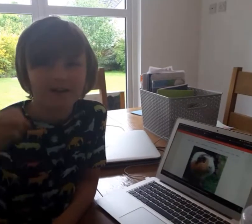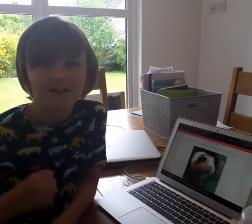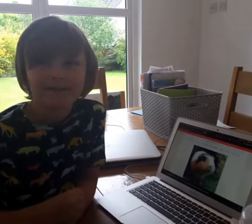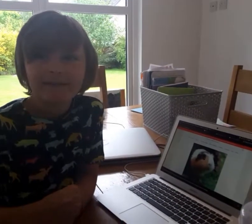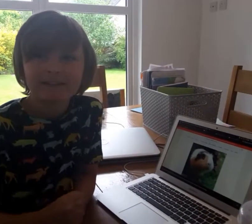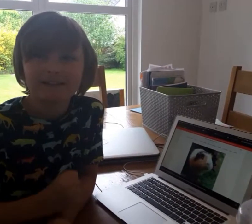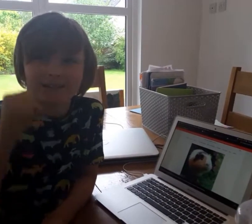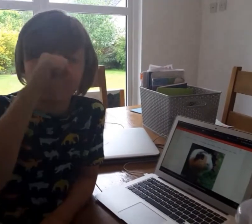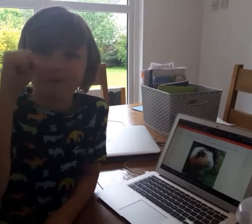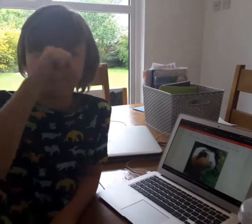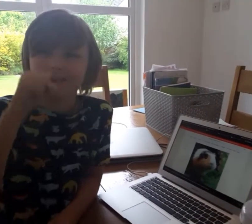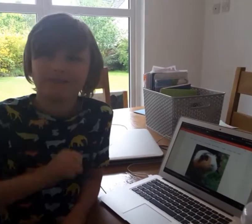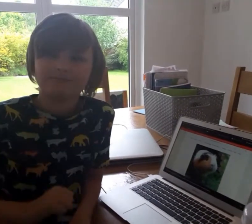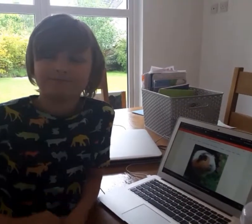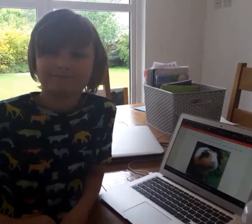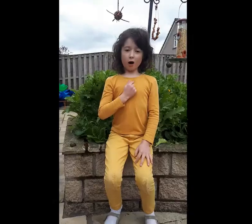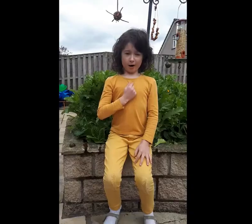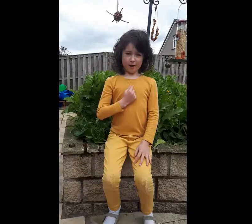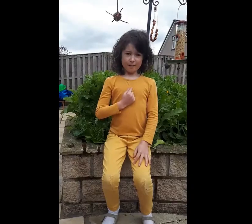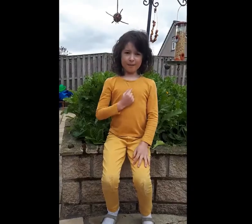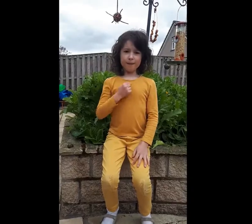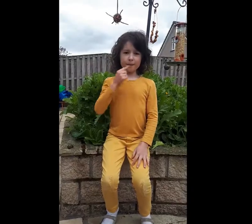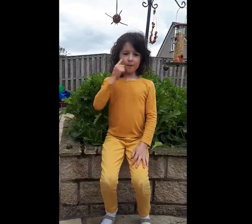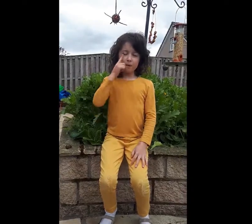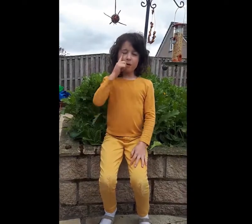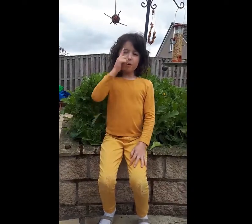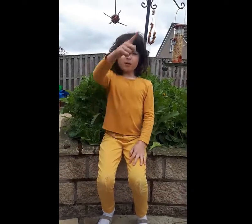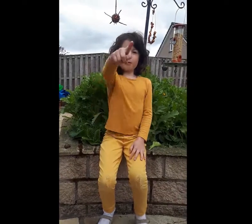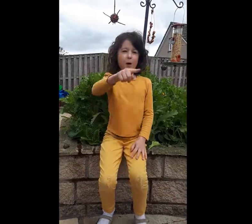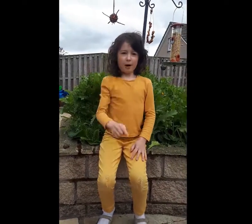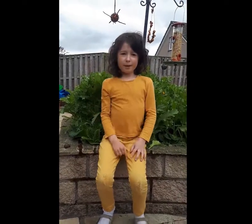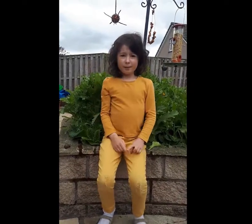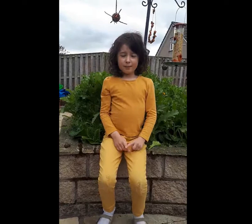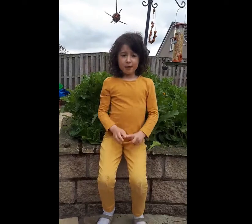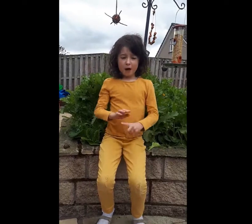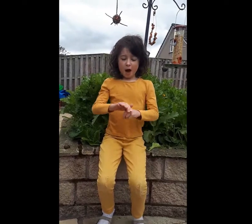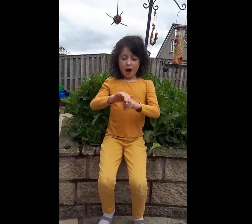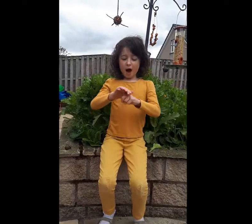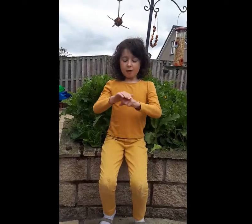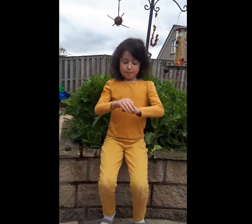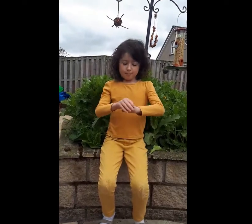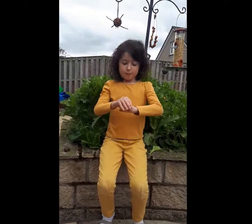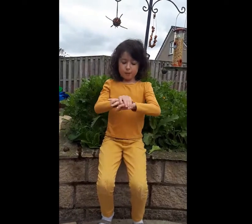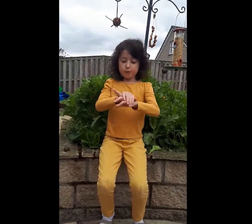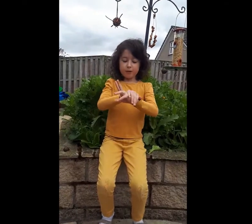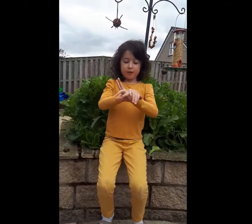Spy guinea pig. I spy a